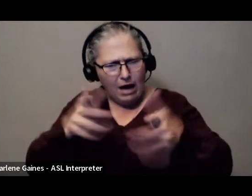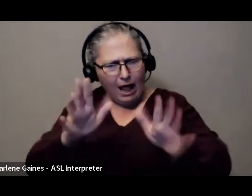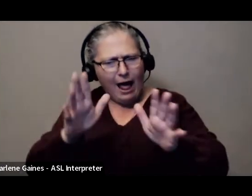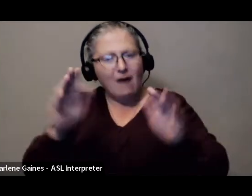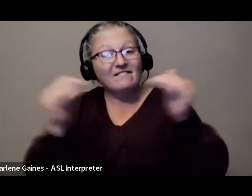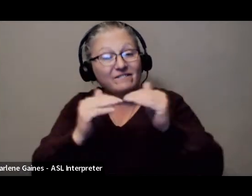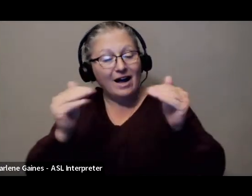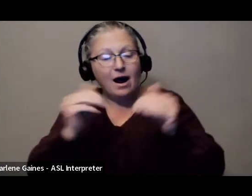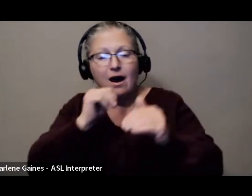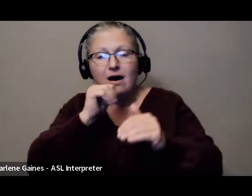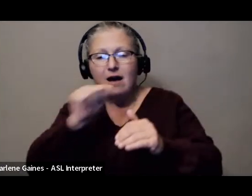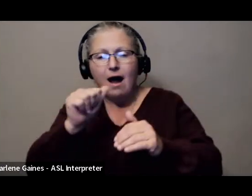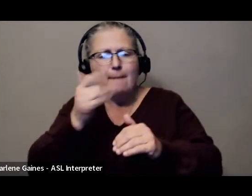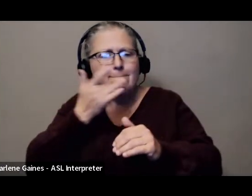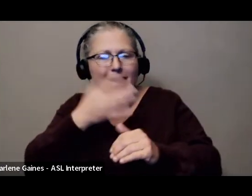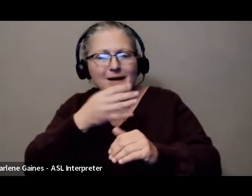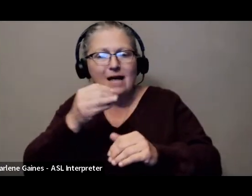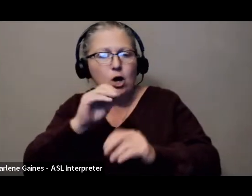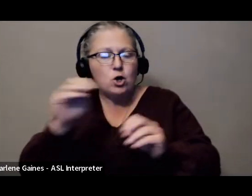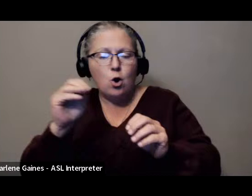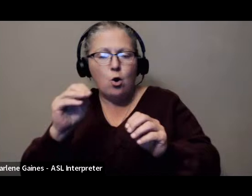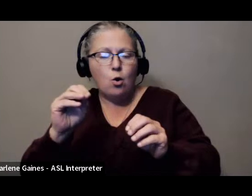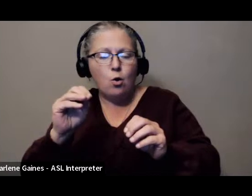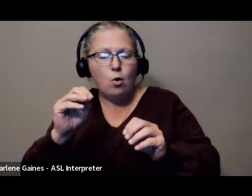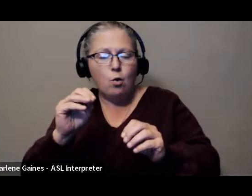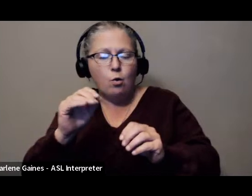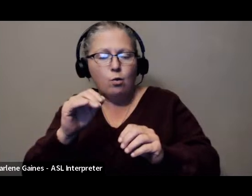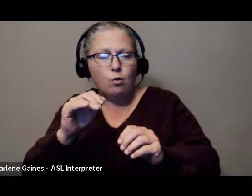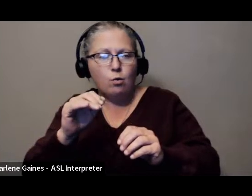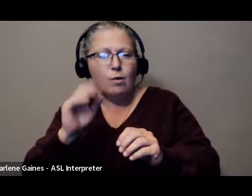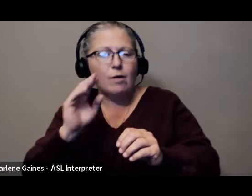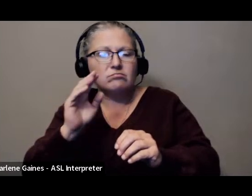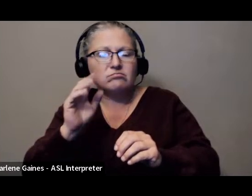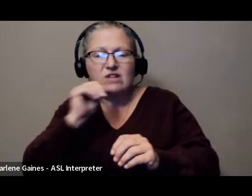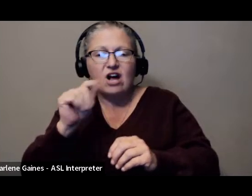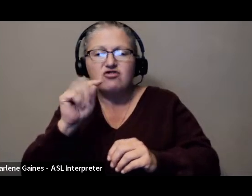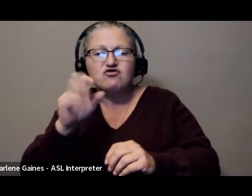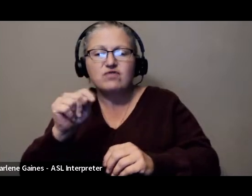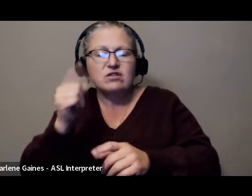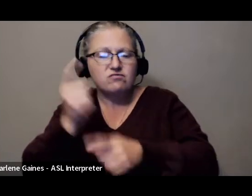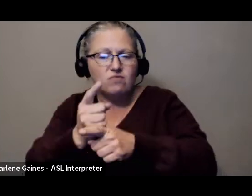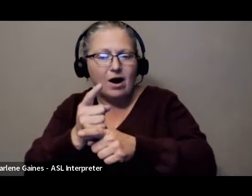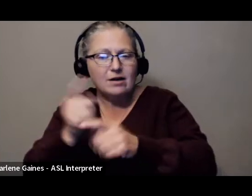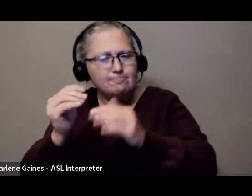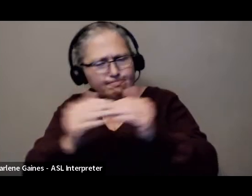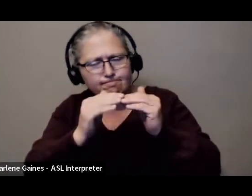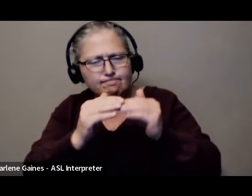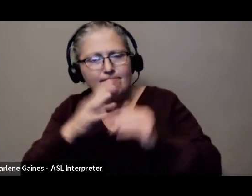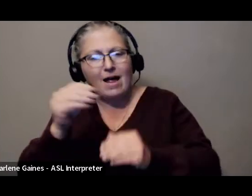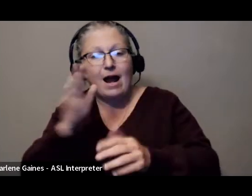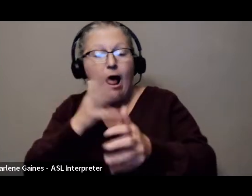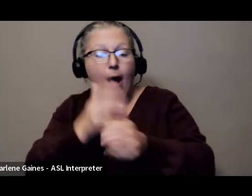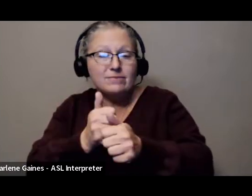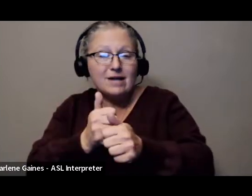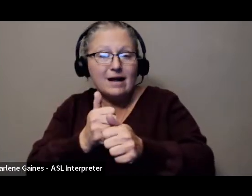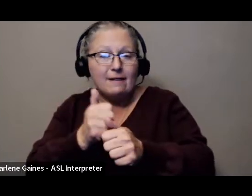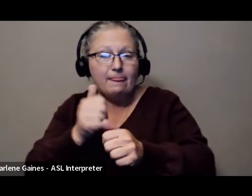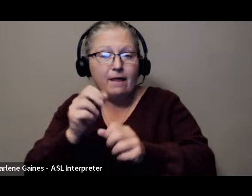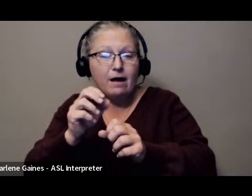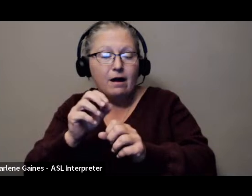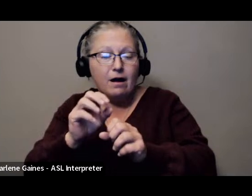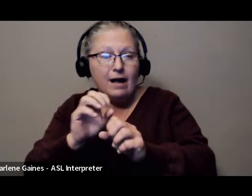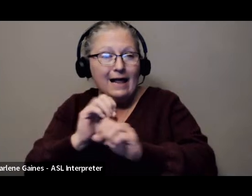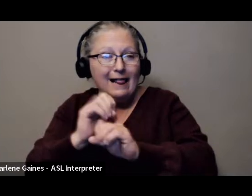fair, unbiased, and they do not result in disparate treatment of students. And then we updated our clearance requirements and updated